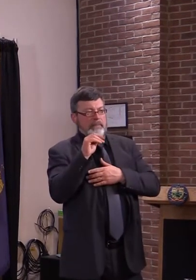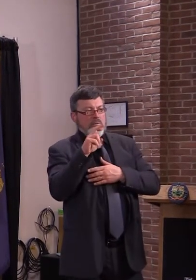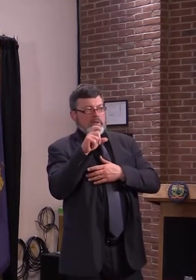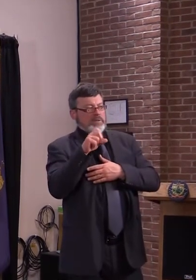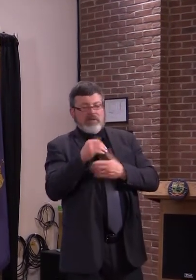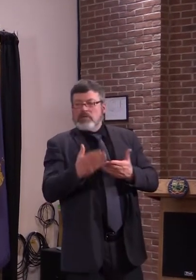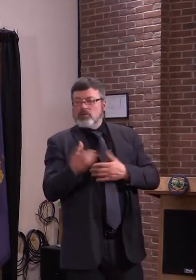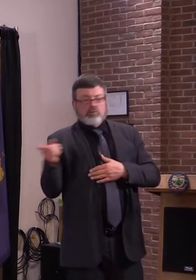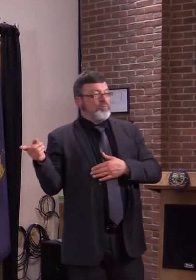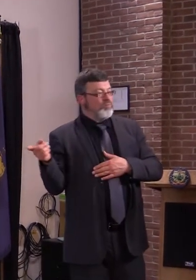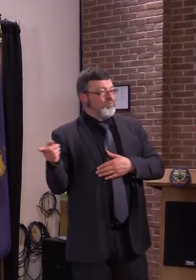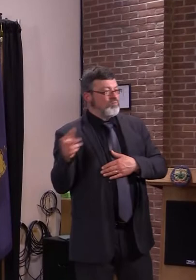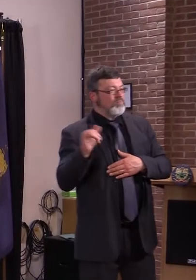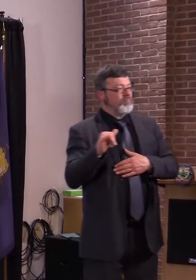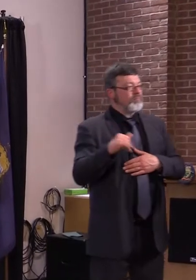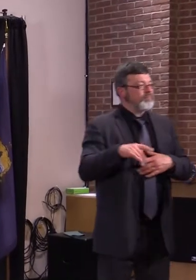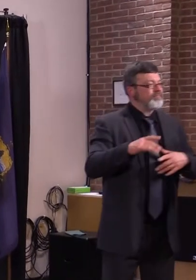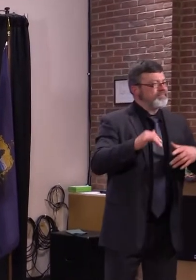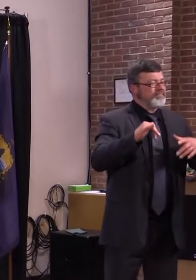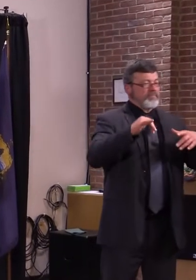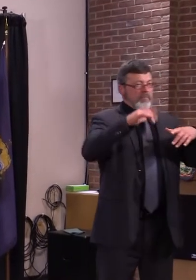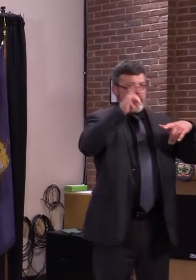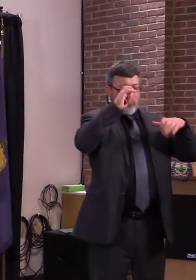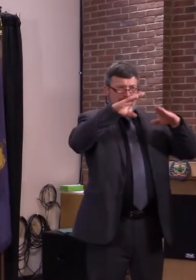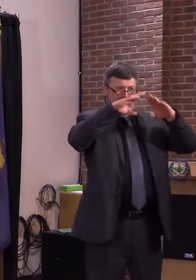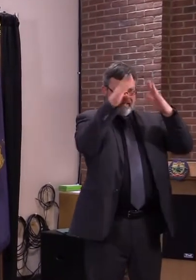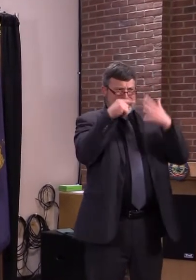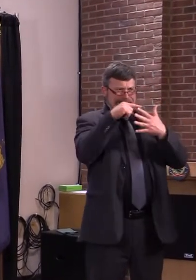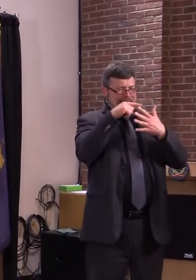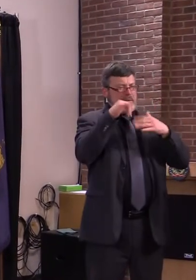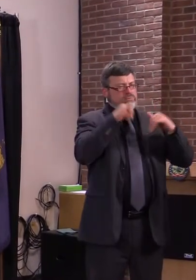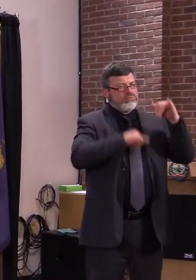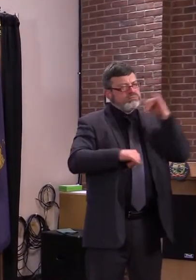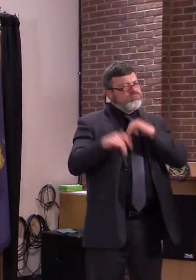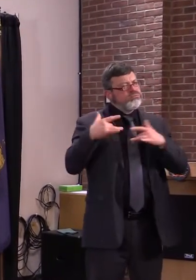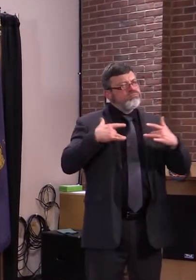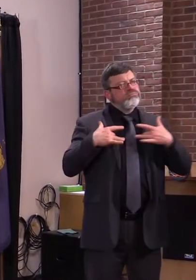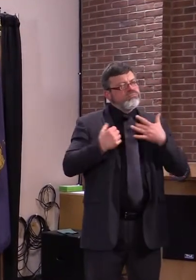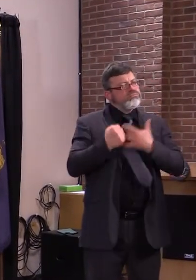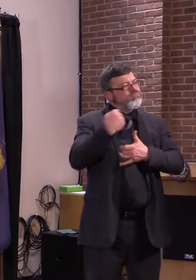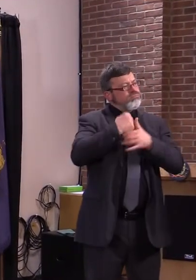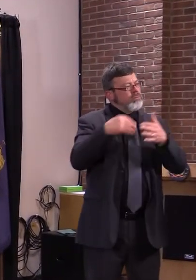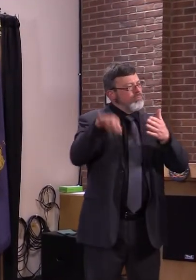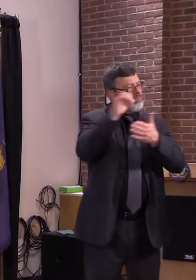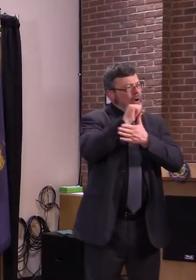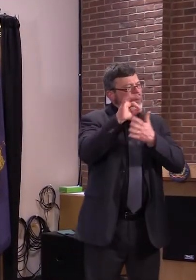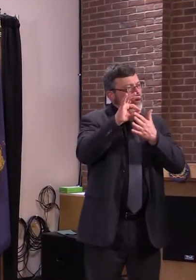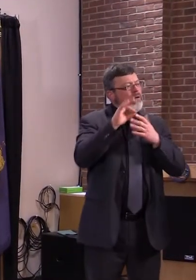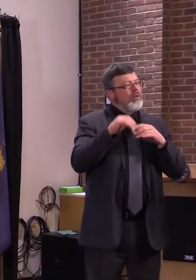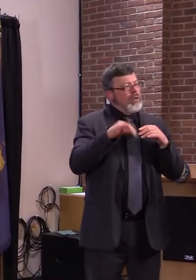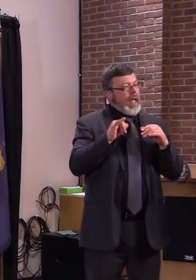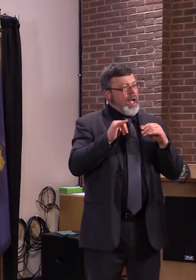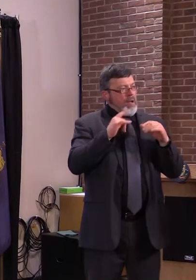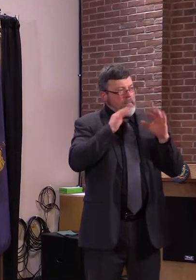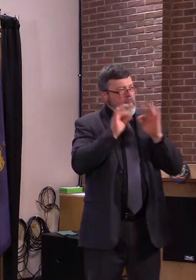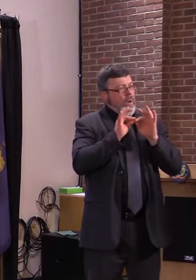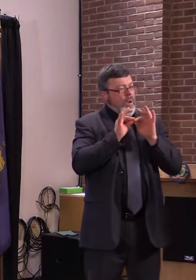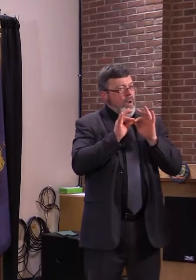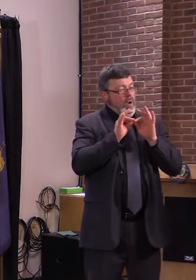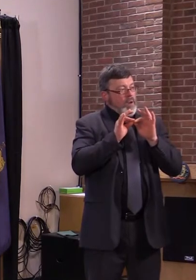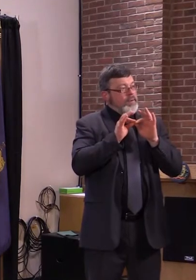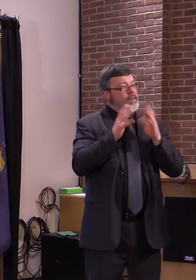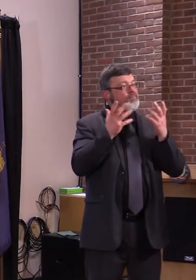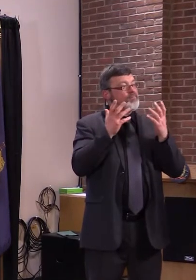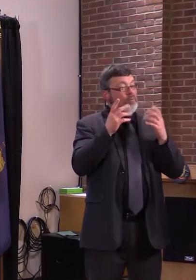So housing is a major concern for us, and really working to ensure that individuals are able to transition from